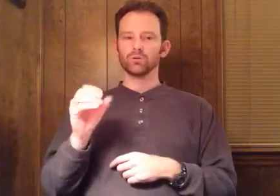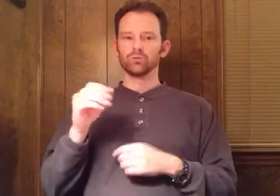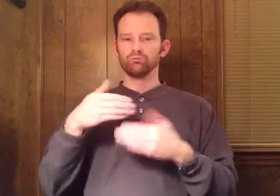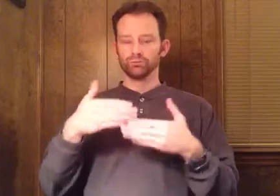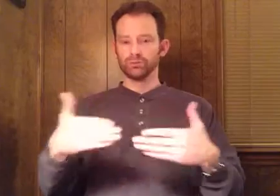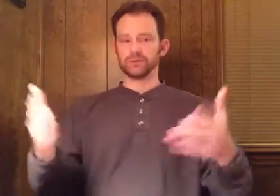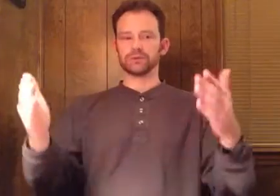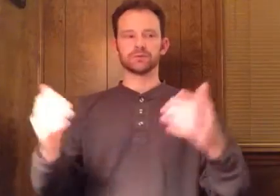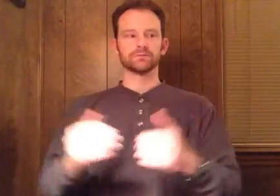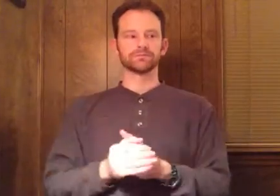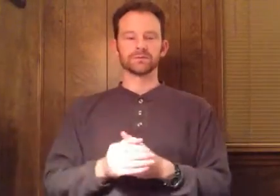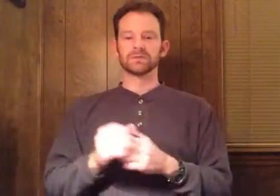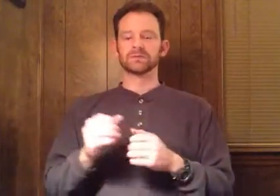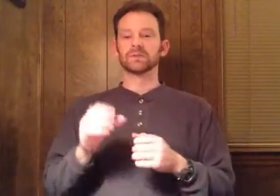The structure of a cell.